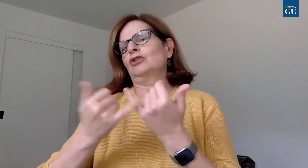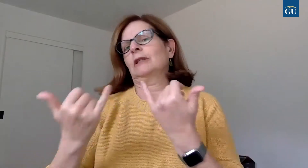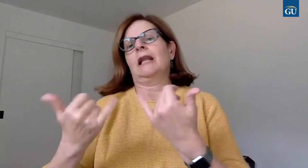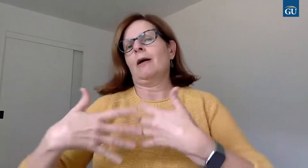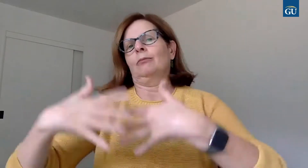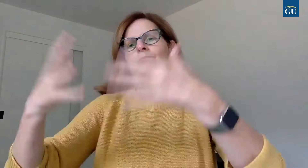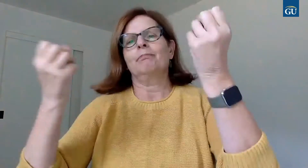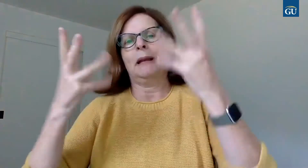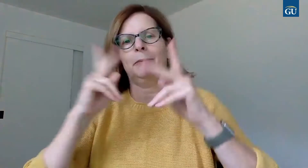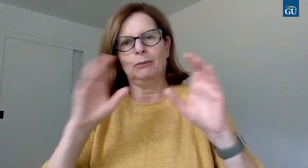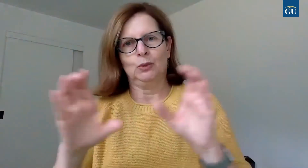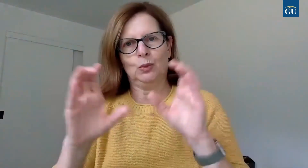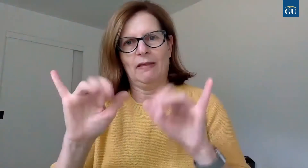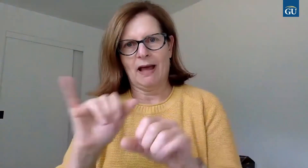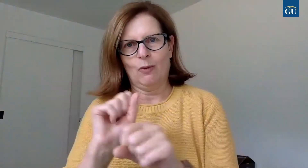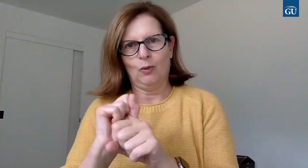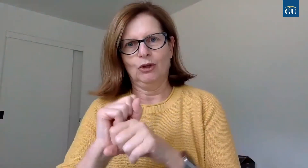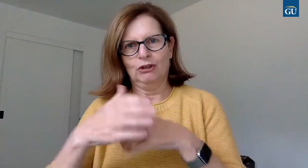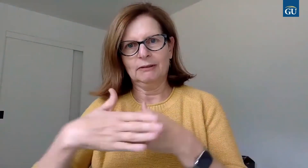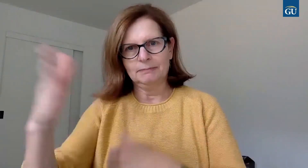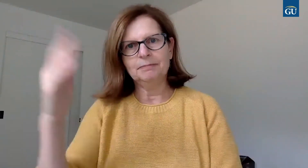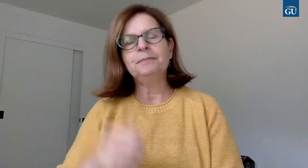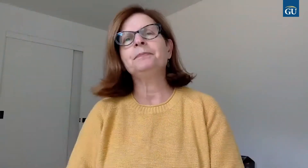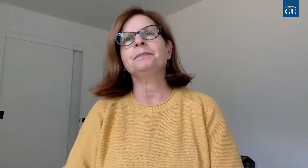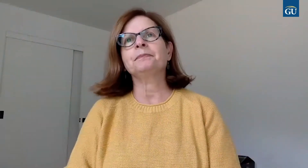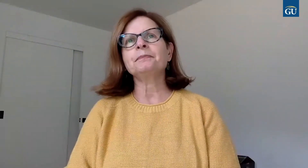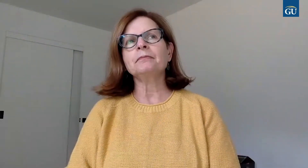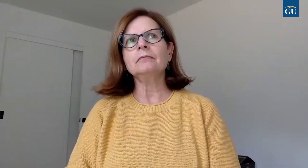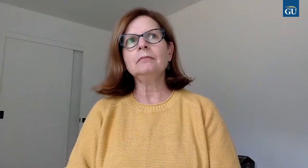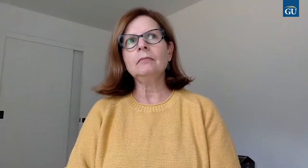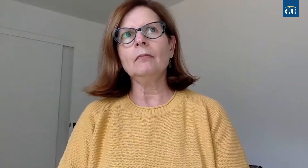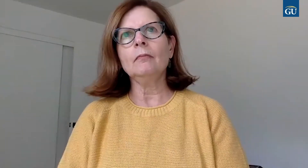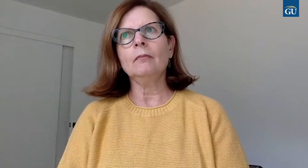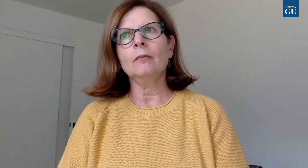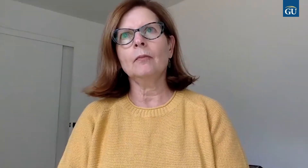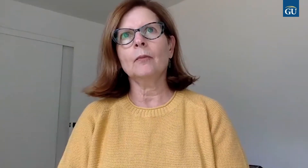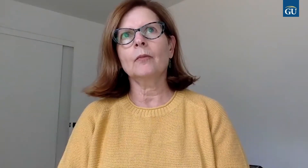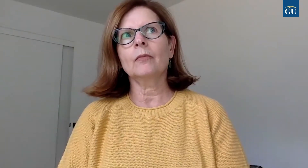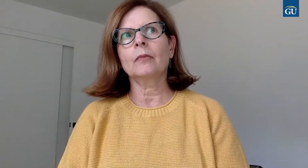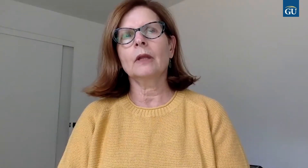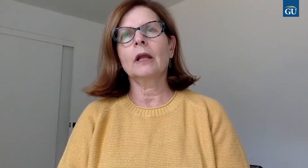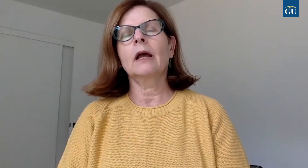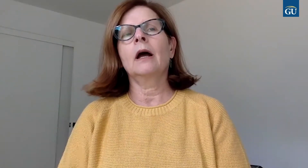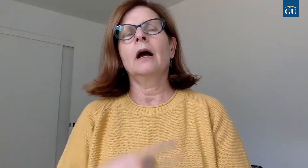ability to read. Since then, a lot of people are now doing this research.